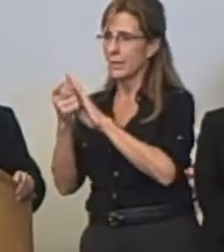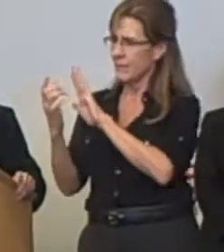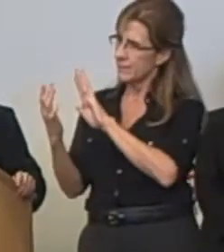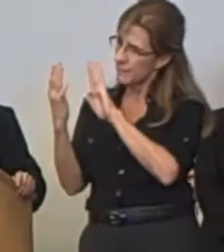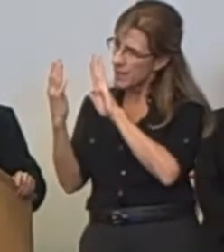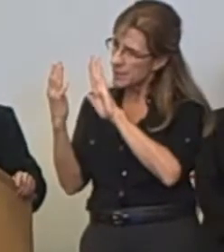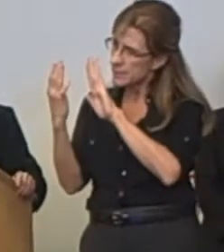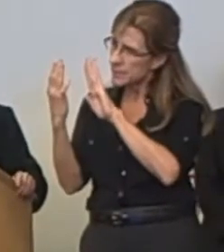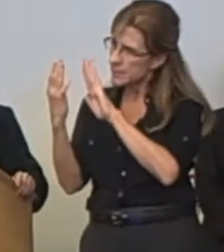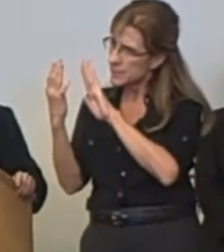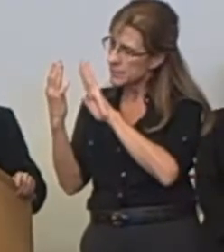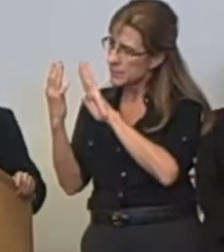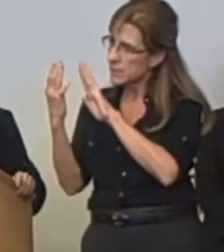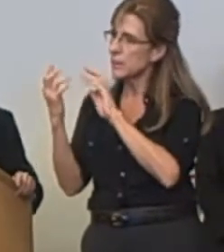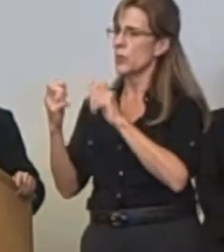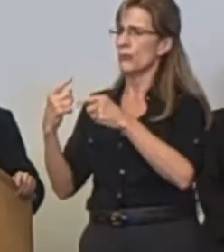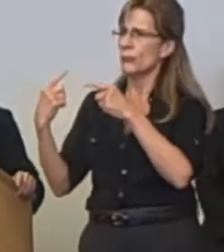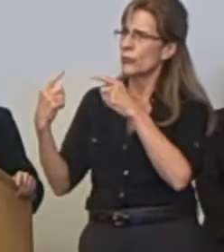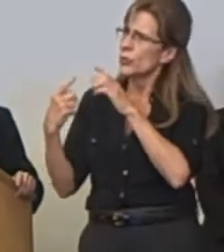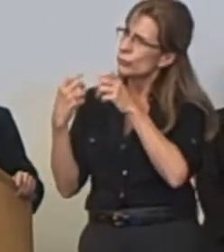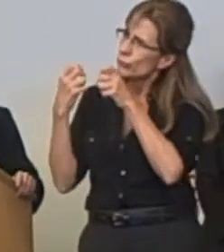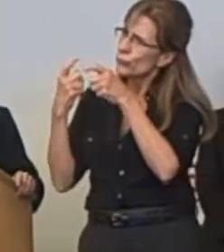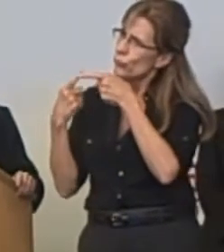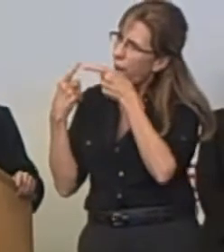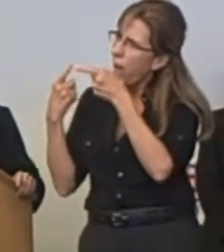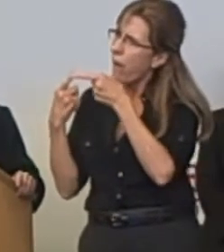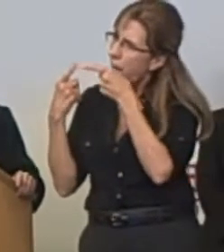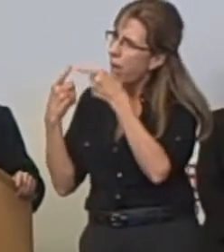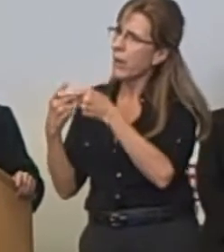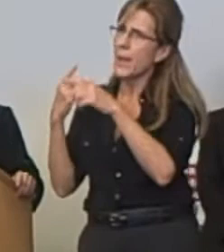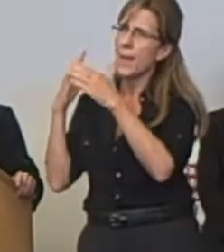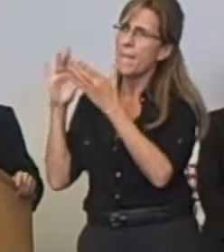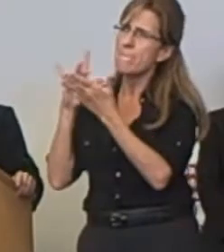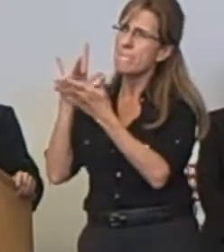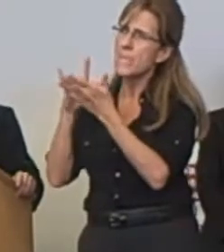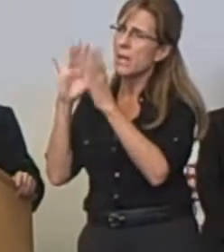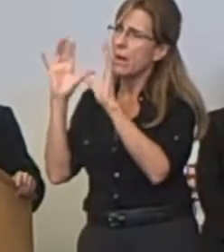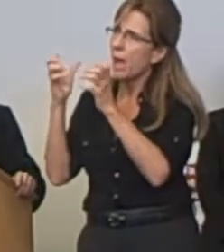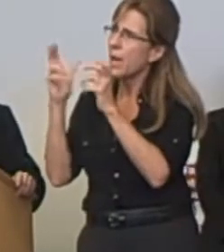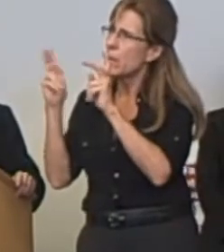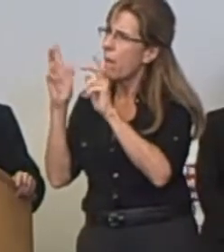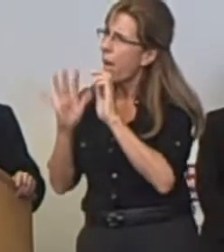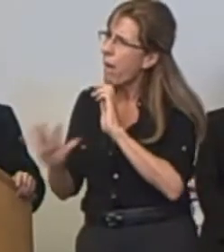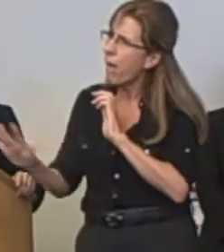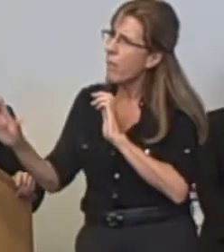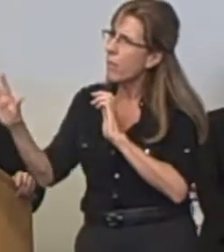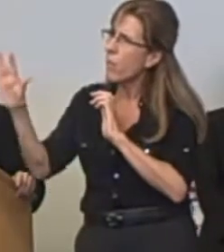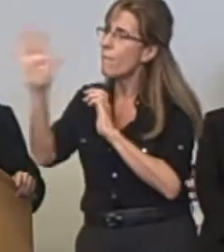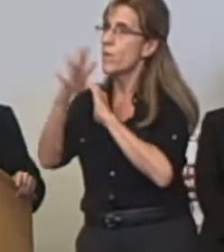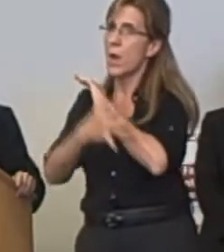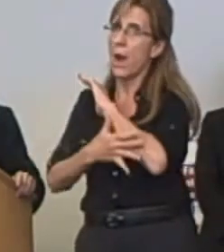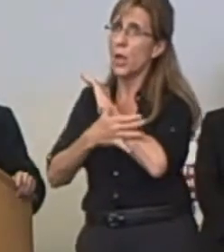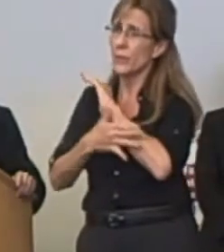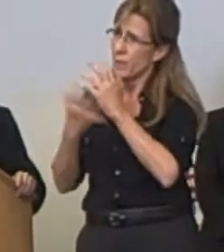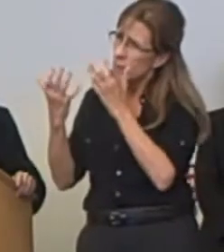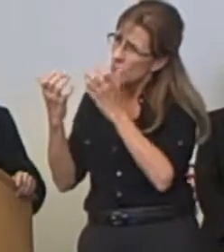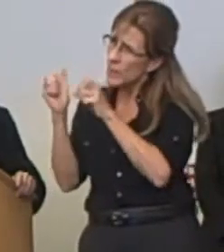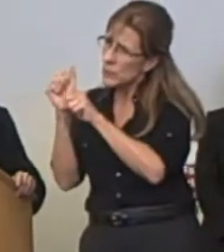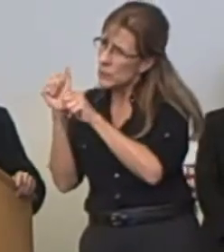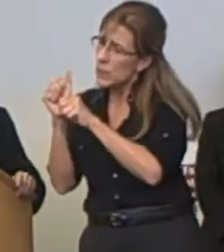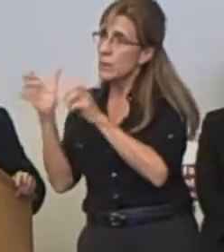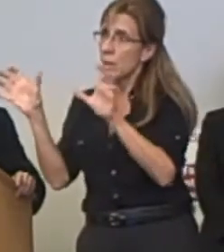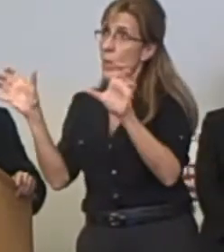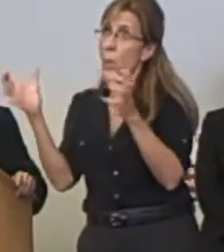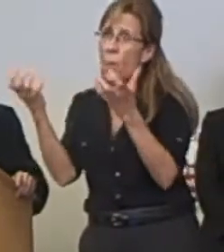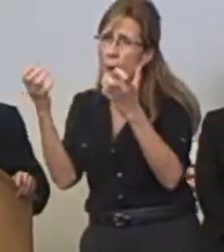by struggling middle-class people all over the country who want to work and want to do